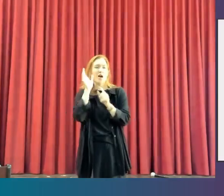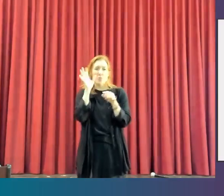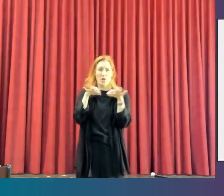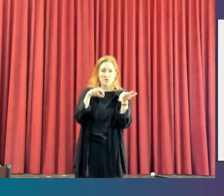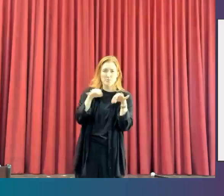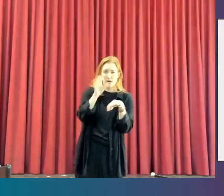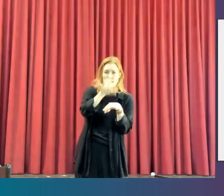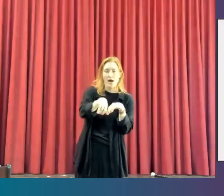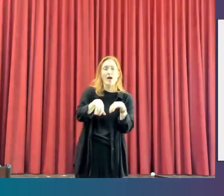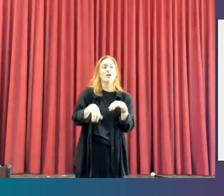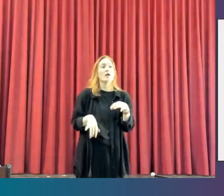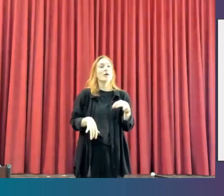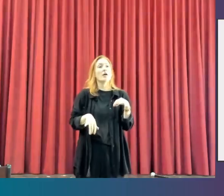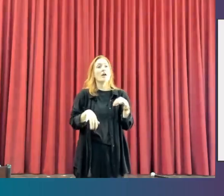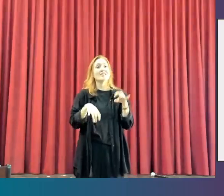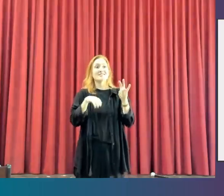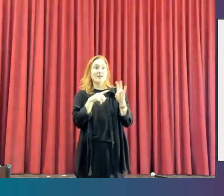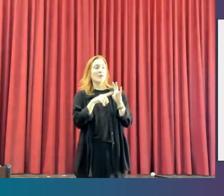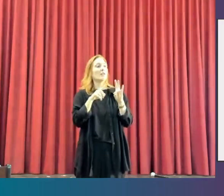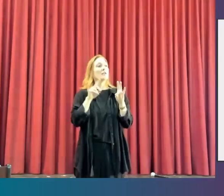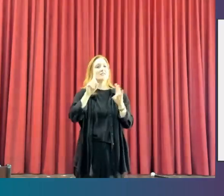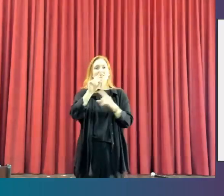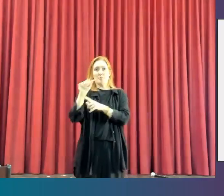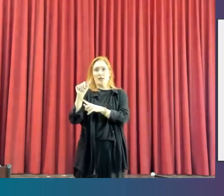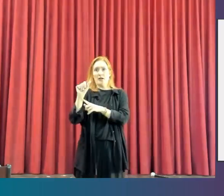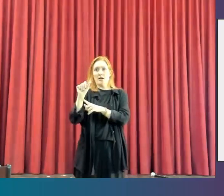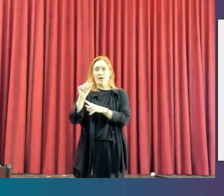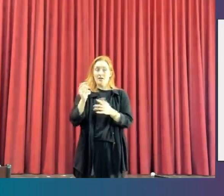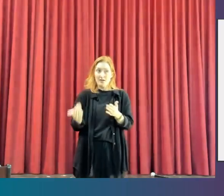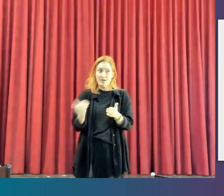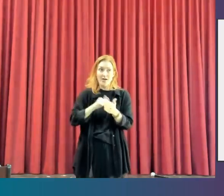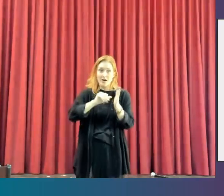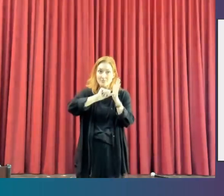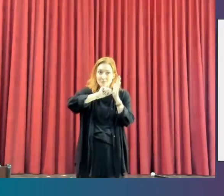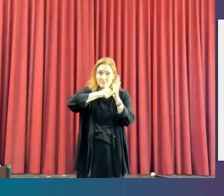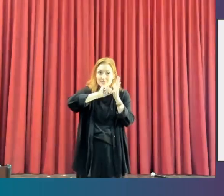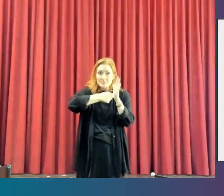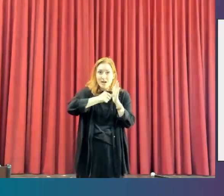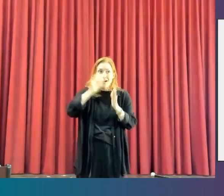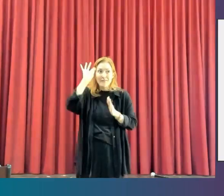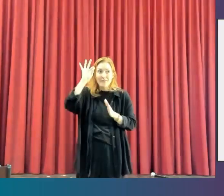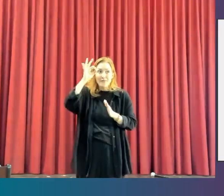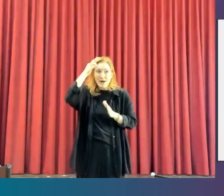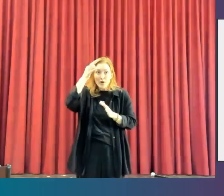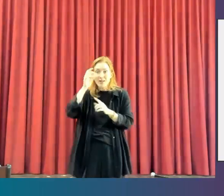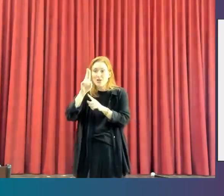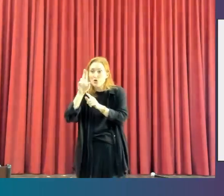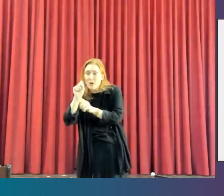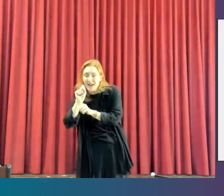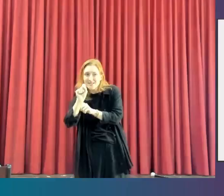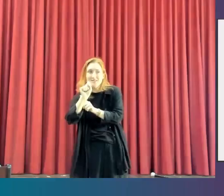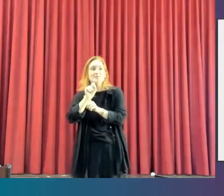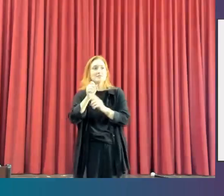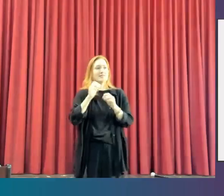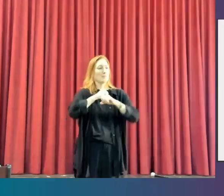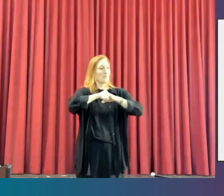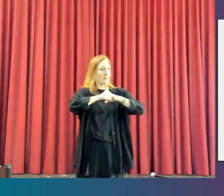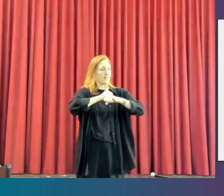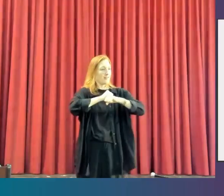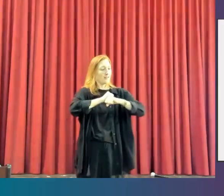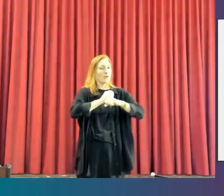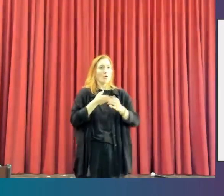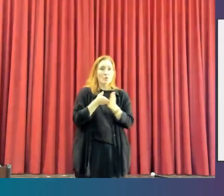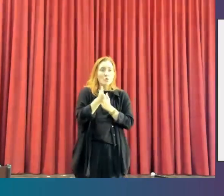disability. So once again, these are all federally protected characteristics through the U.S. Fair Housing Act.